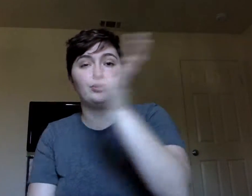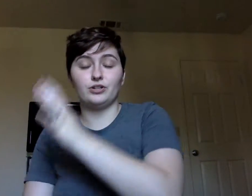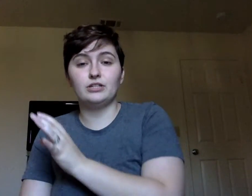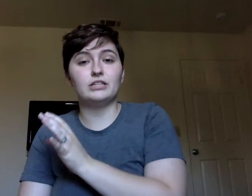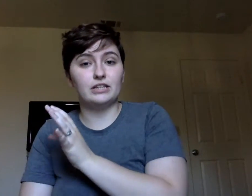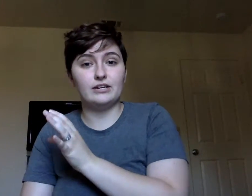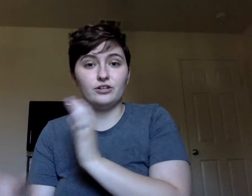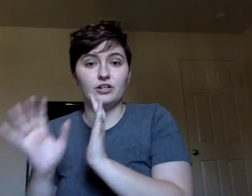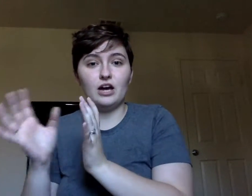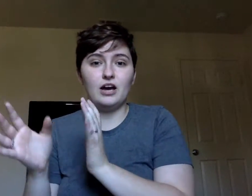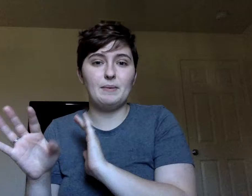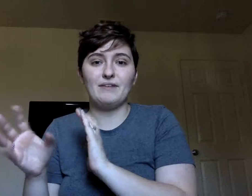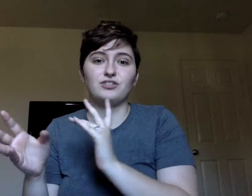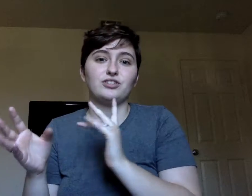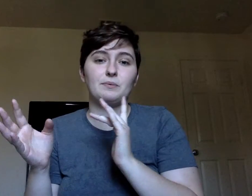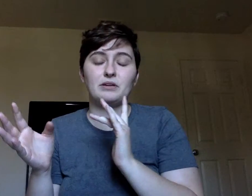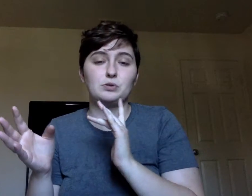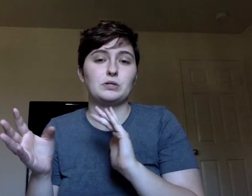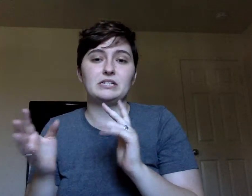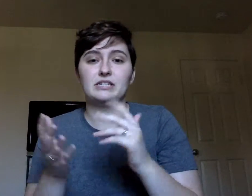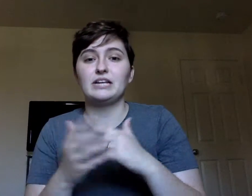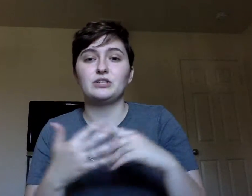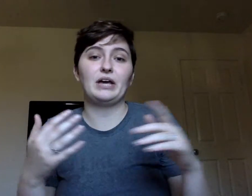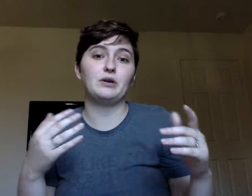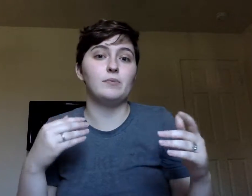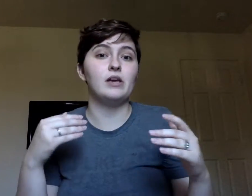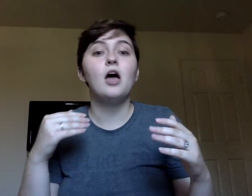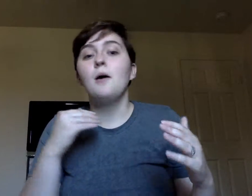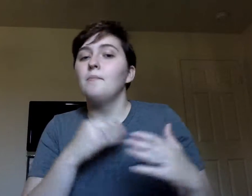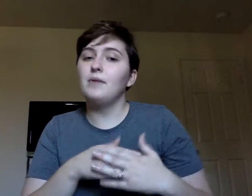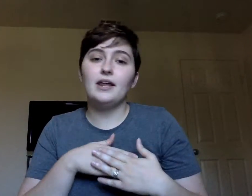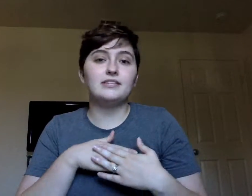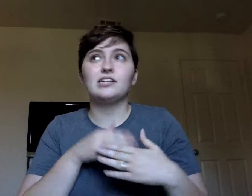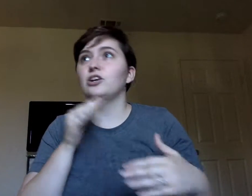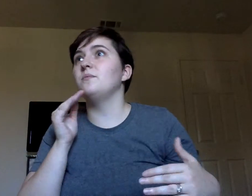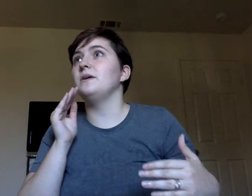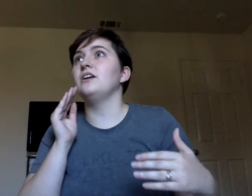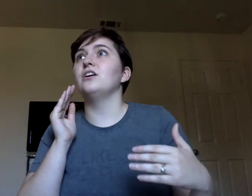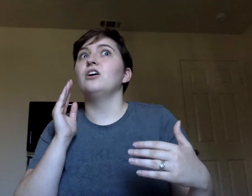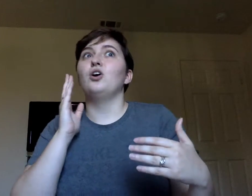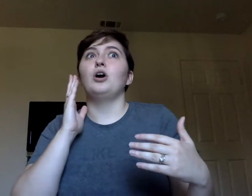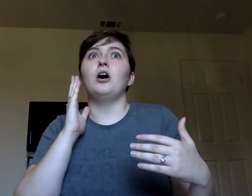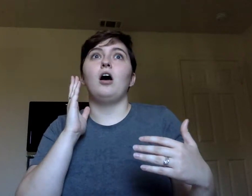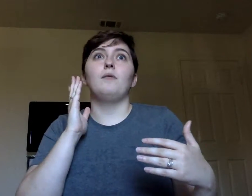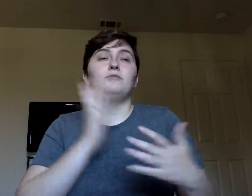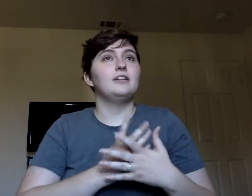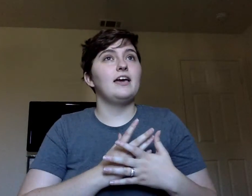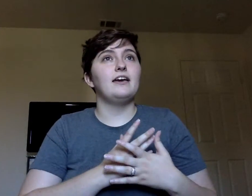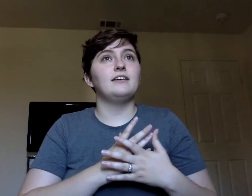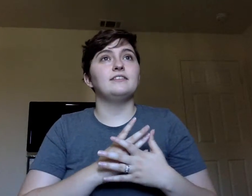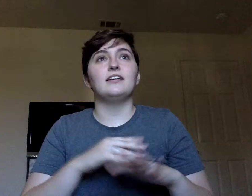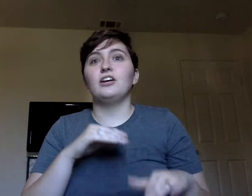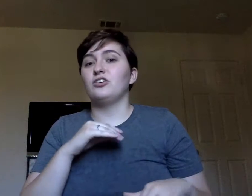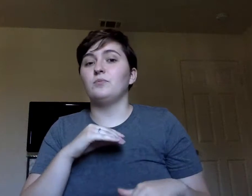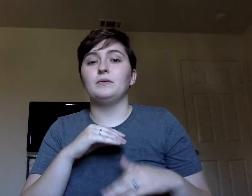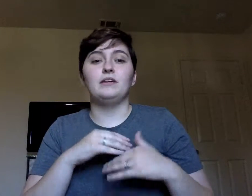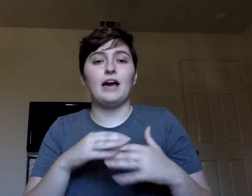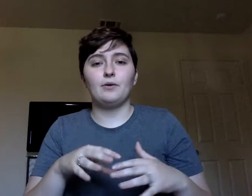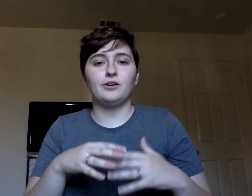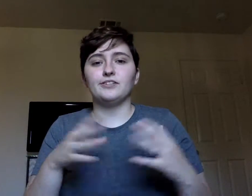relearned later after some sort of delay. So that could be minutes, it could be days, it could be hours, it